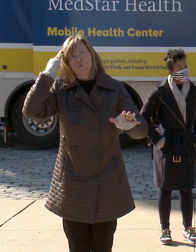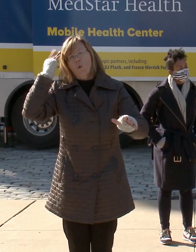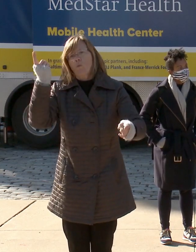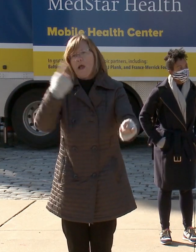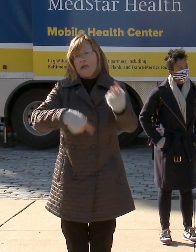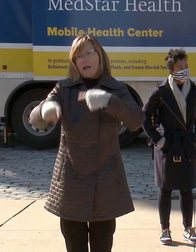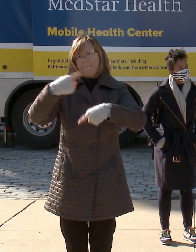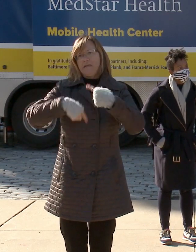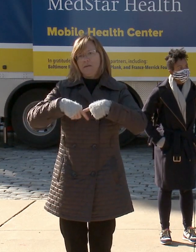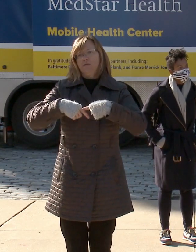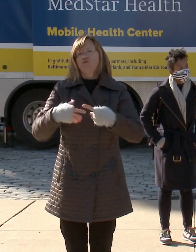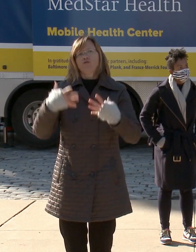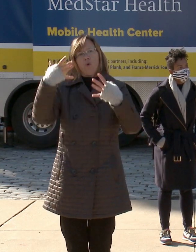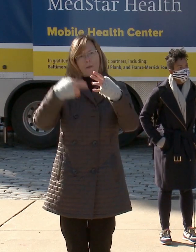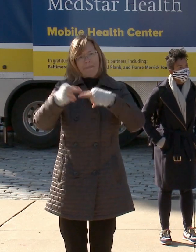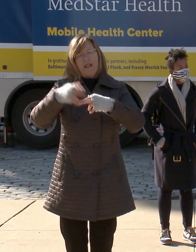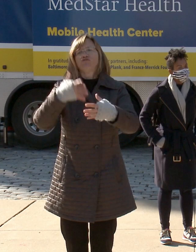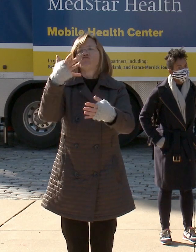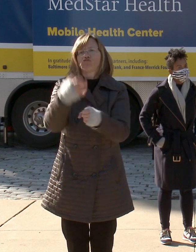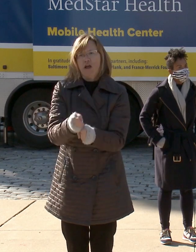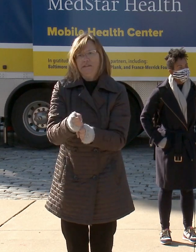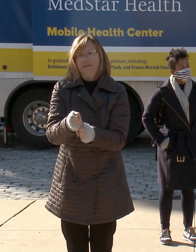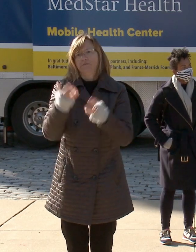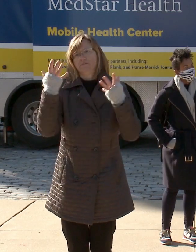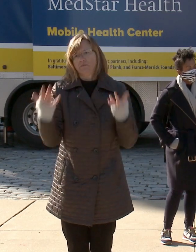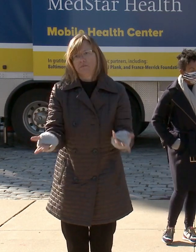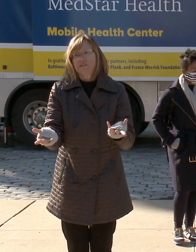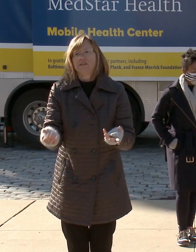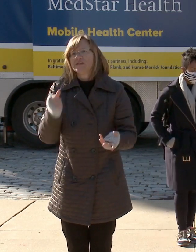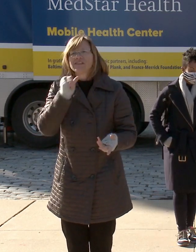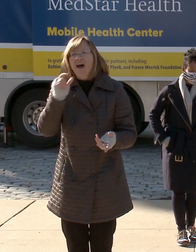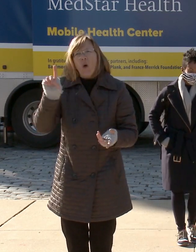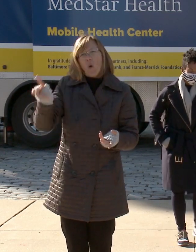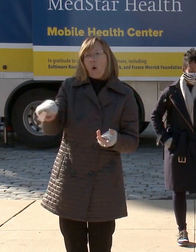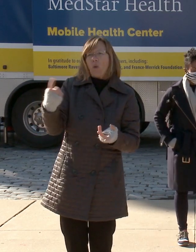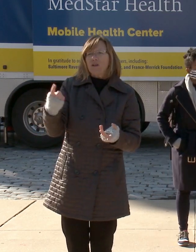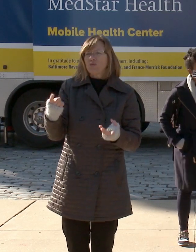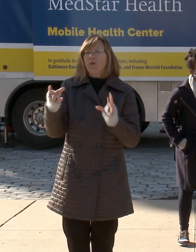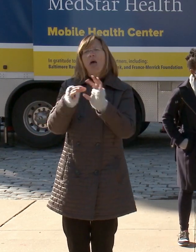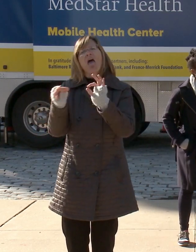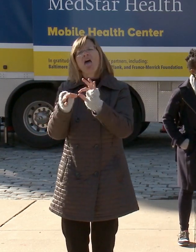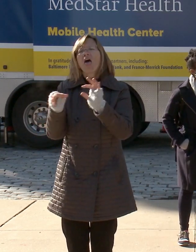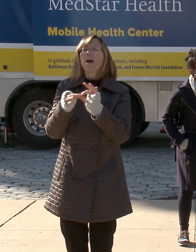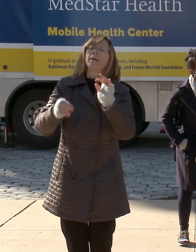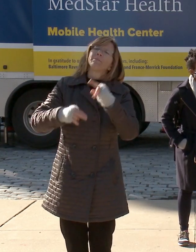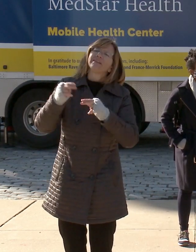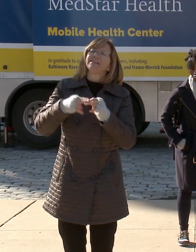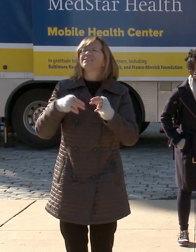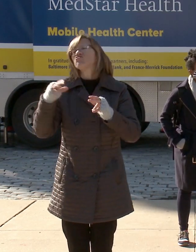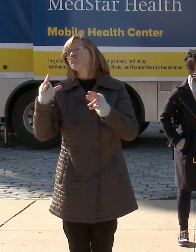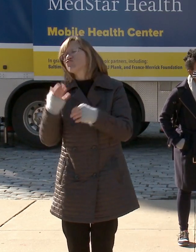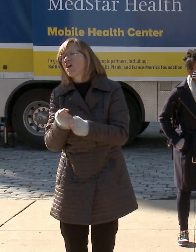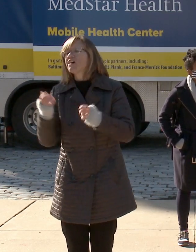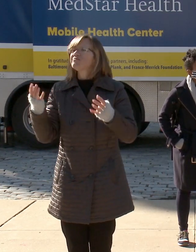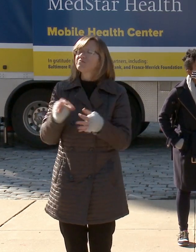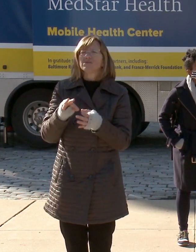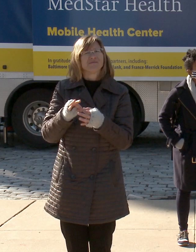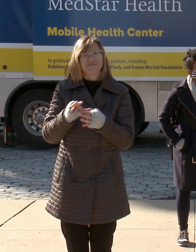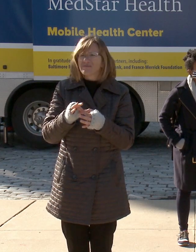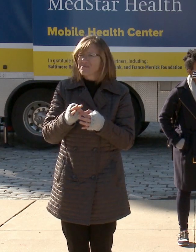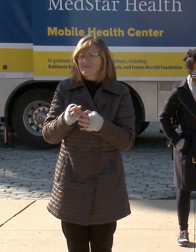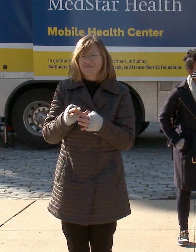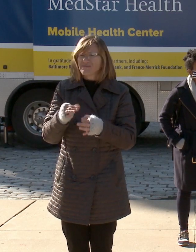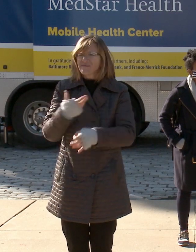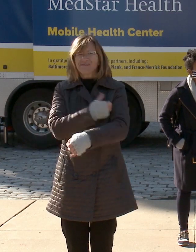that's something we're going to continue to do. Again, this is about not just when you're talking about building trust for folks who may have vaccine hesitancy,